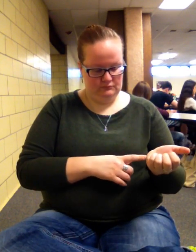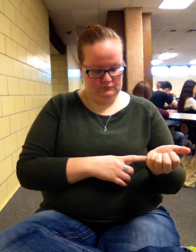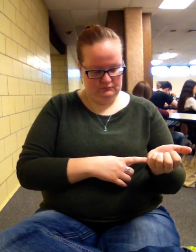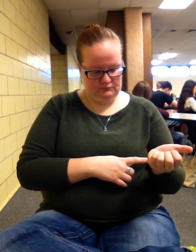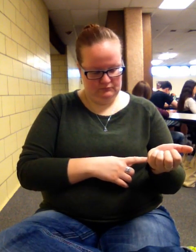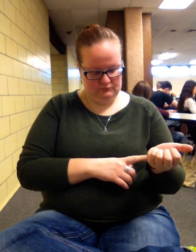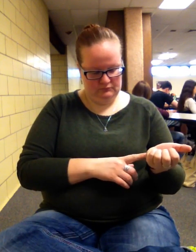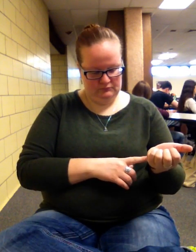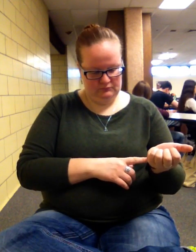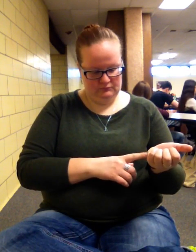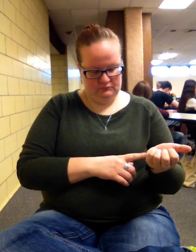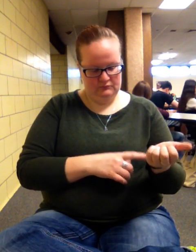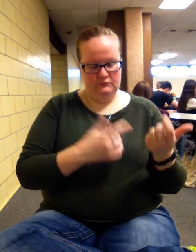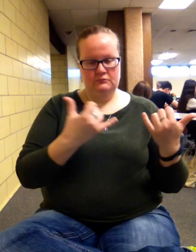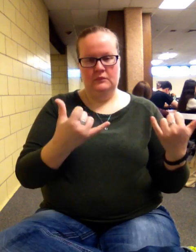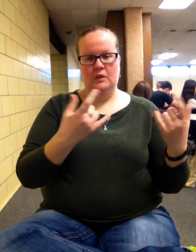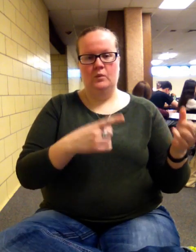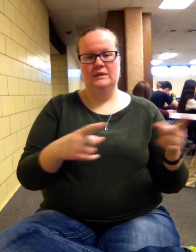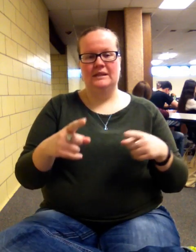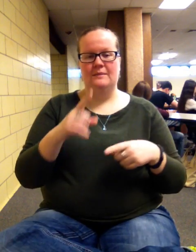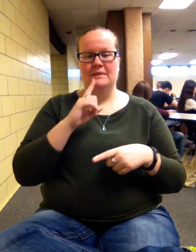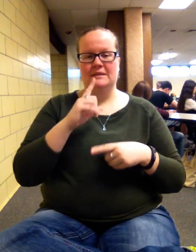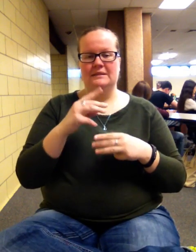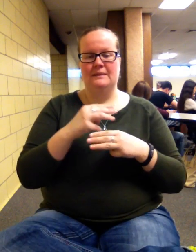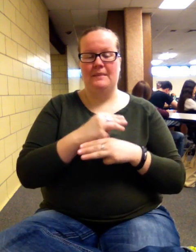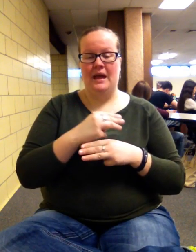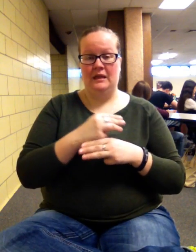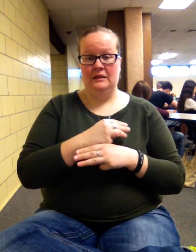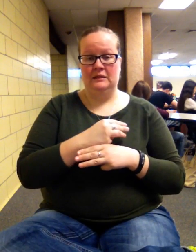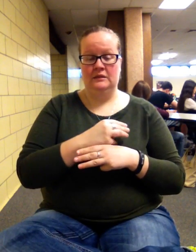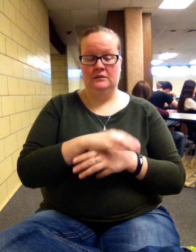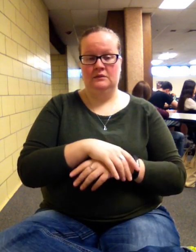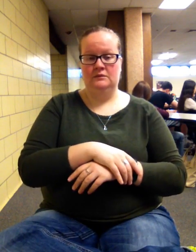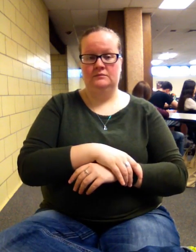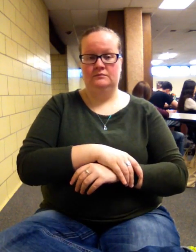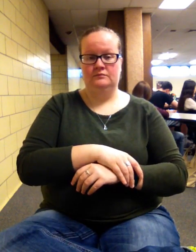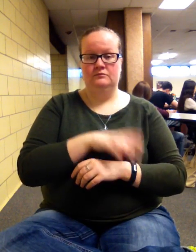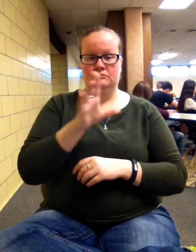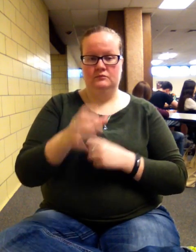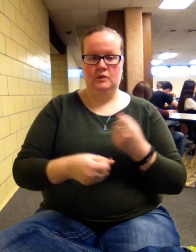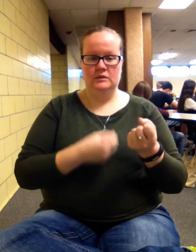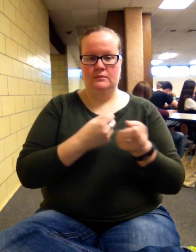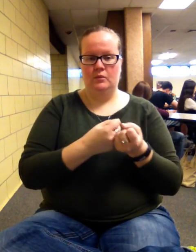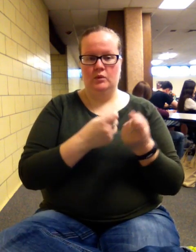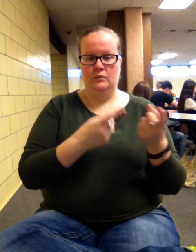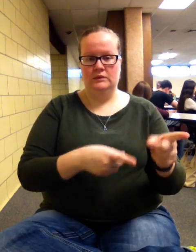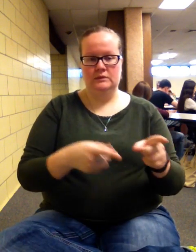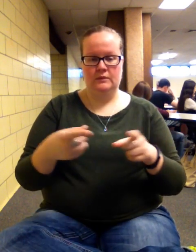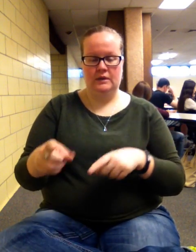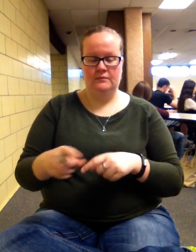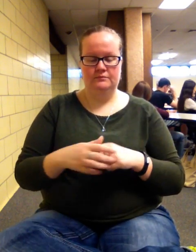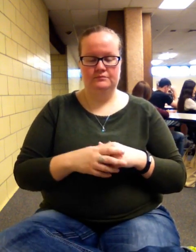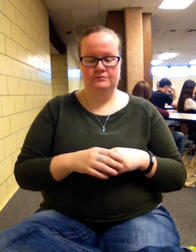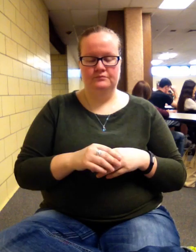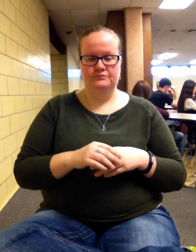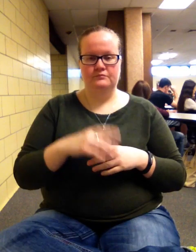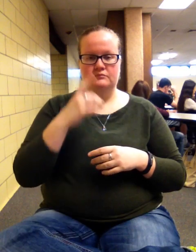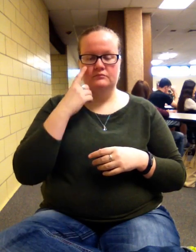Now what's going to happen is the math, the algebra, once again is going to support what's going on because it's going to be that